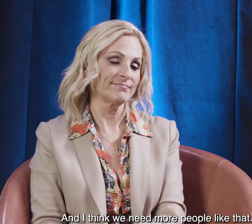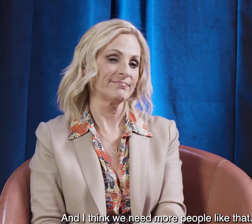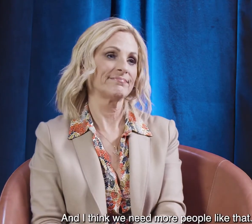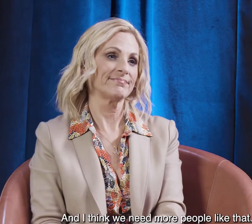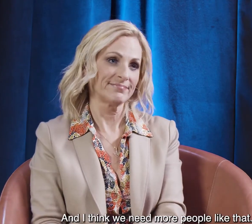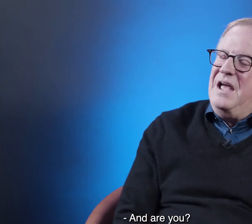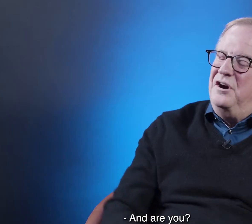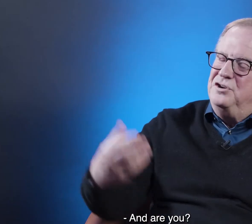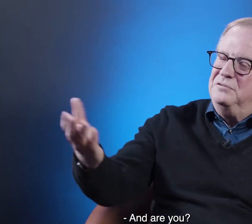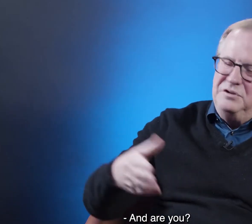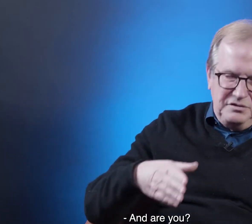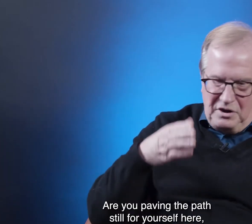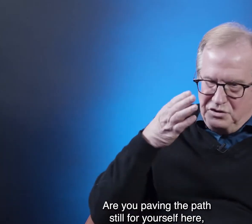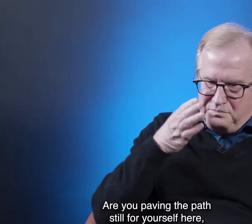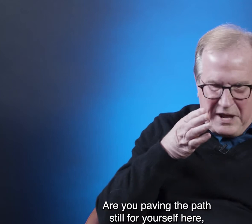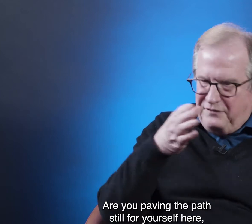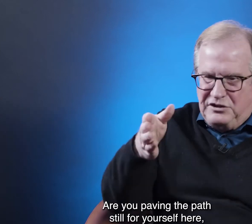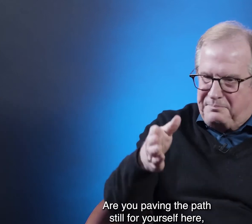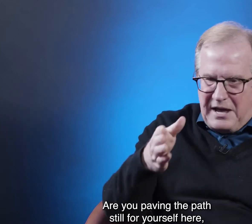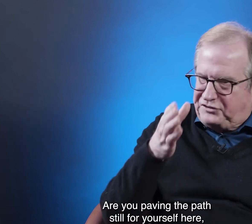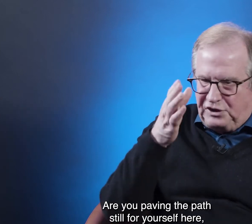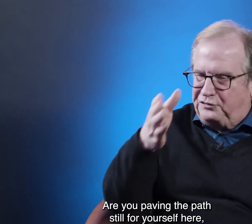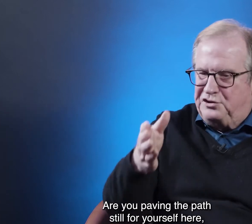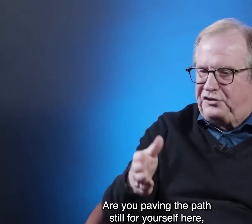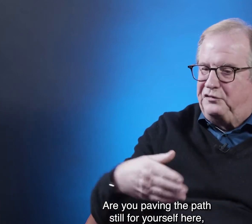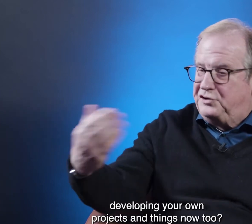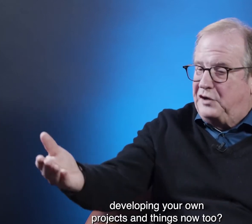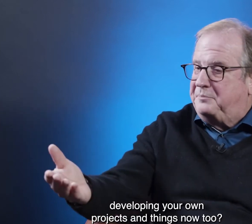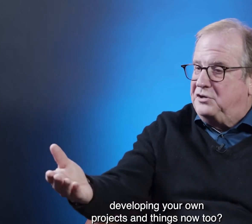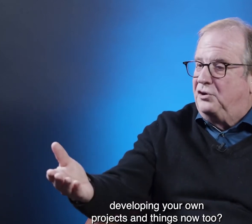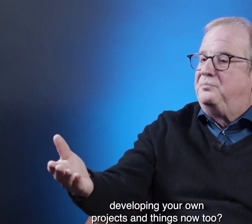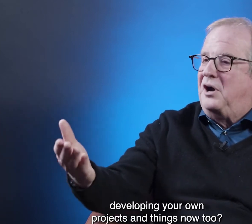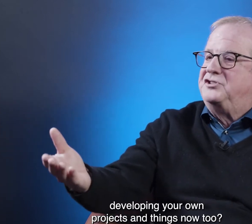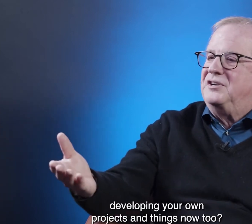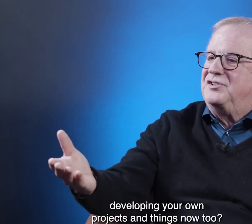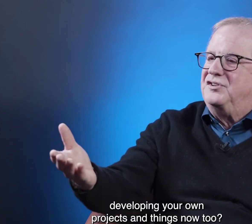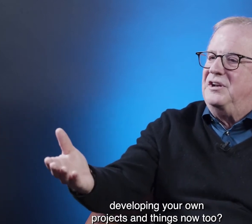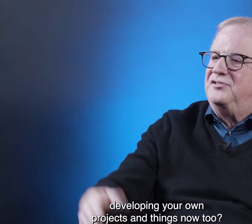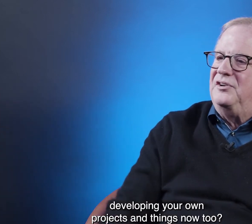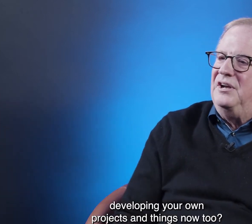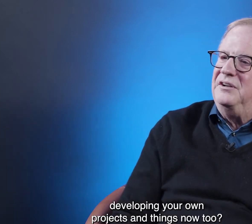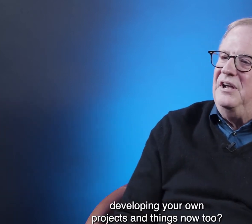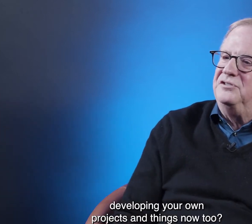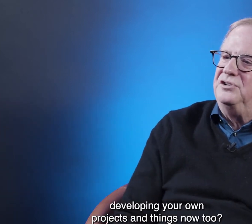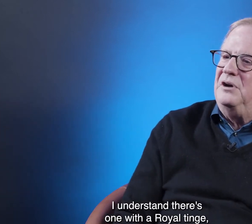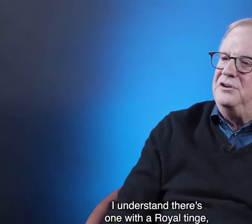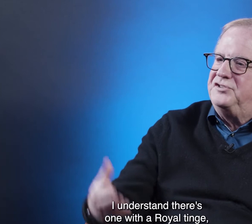that. And are you paving the path still for yourself here, developing your own projects and things now, too? I understand